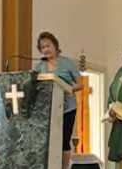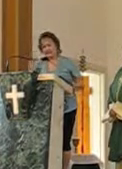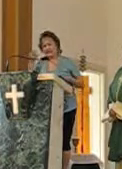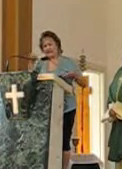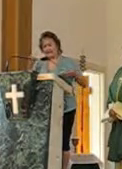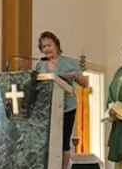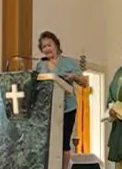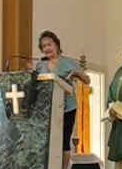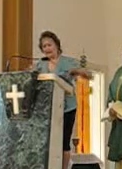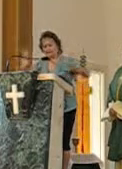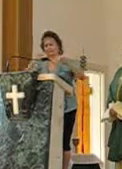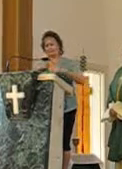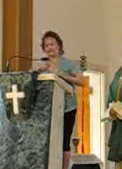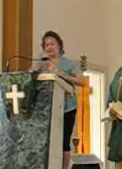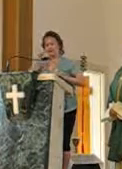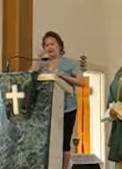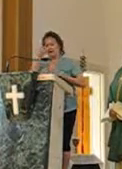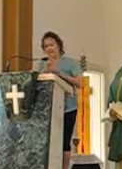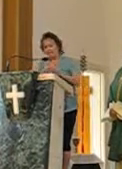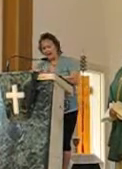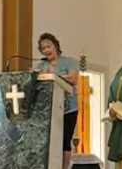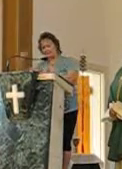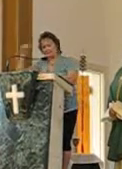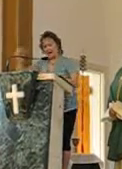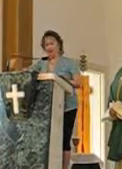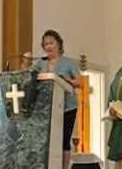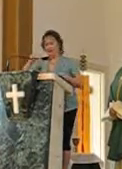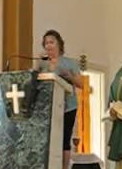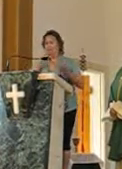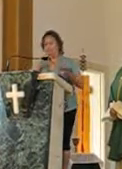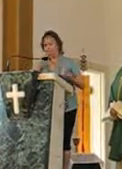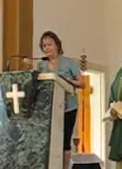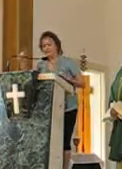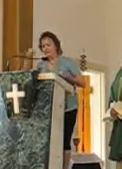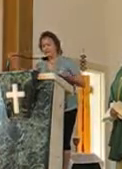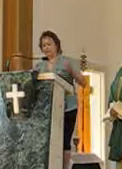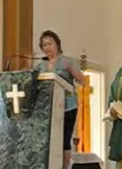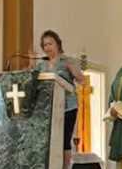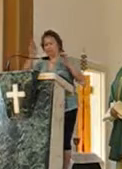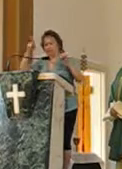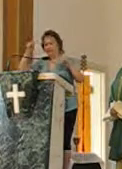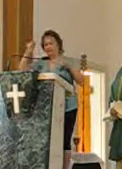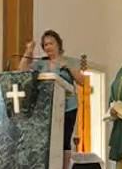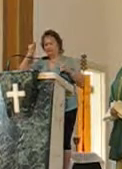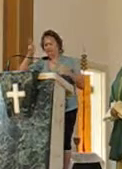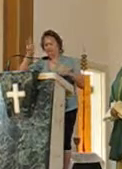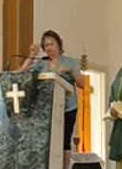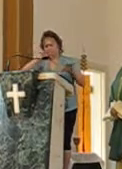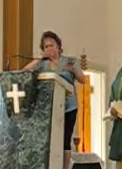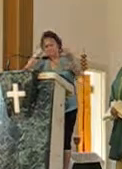I need. He lets me lie down in the grieving of my sins.